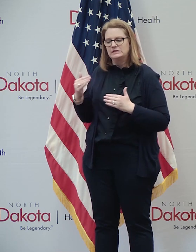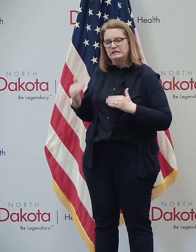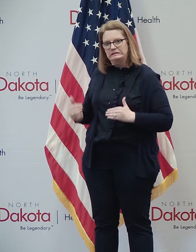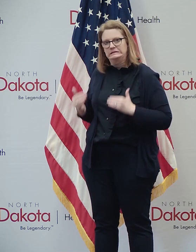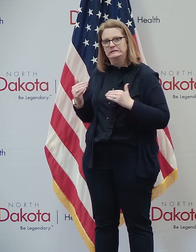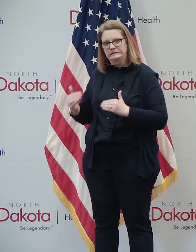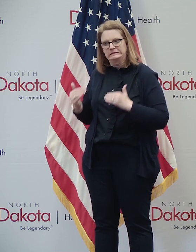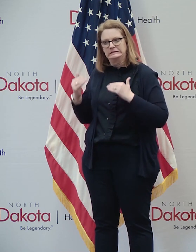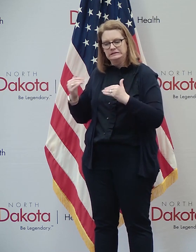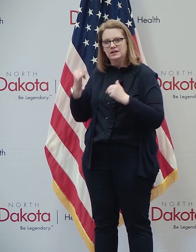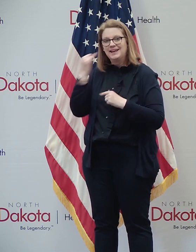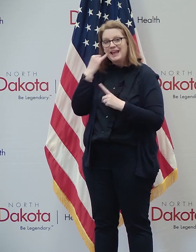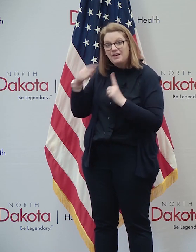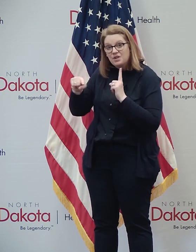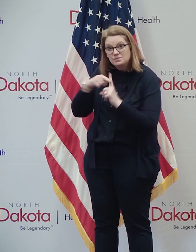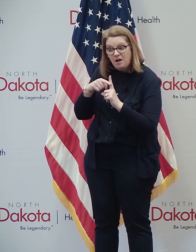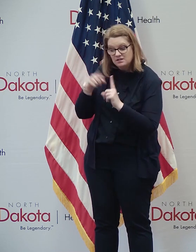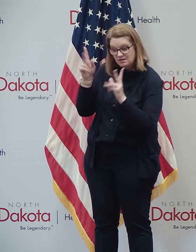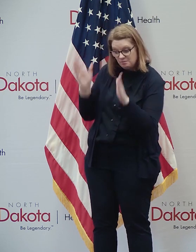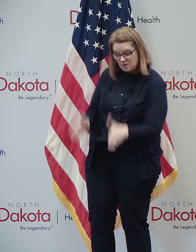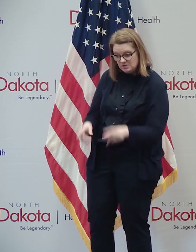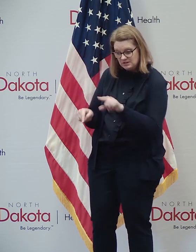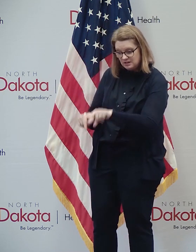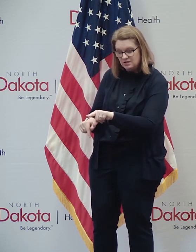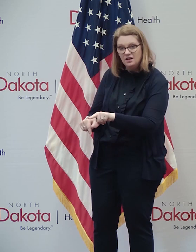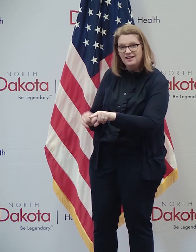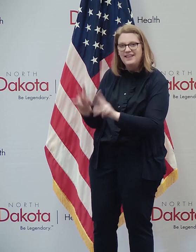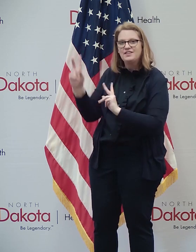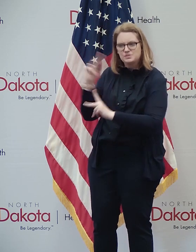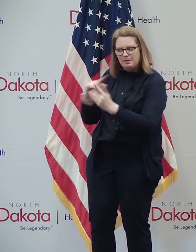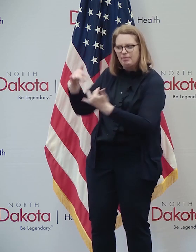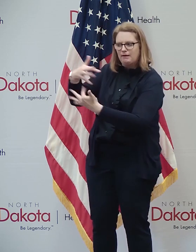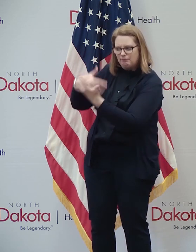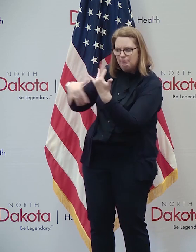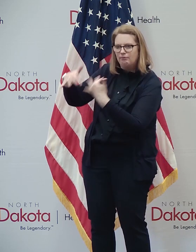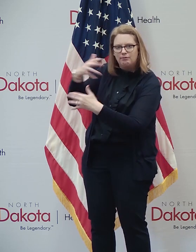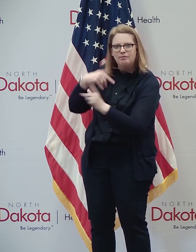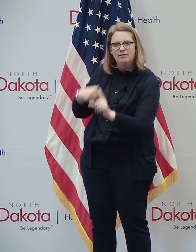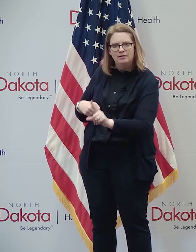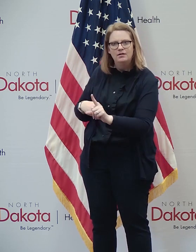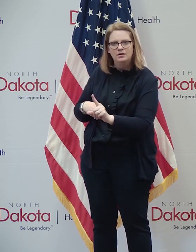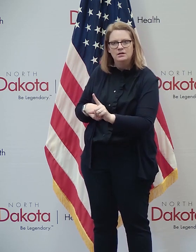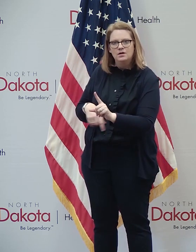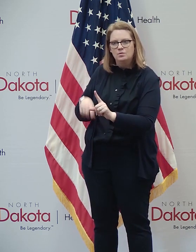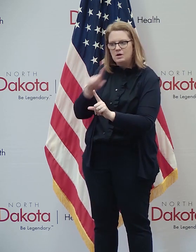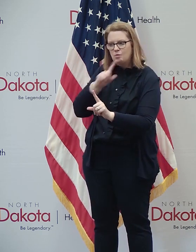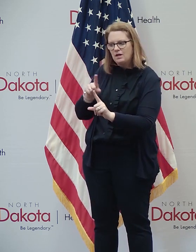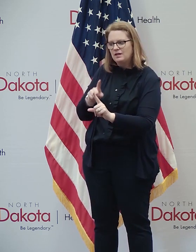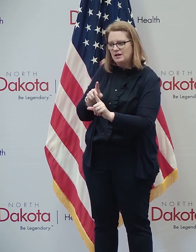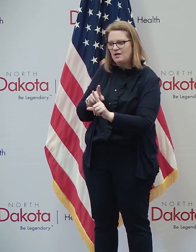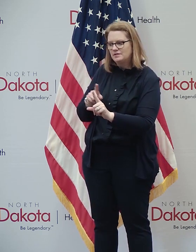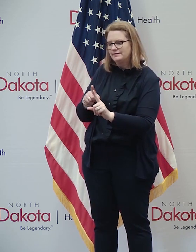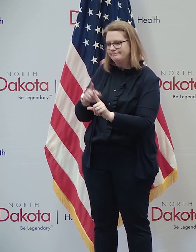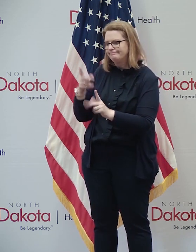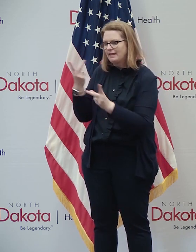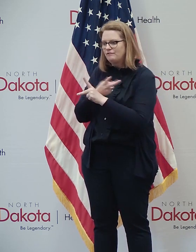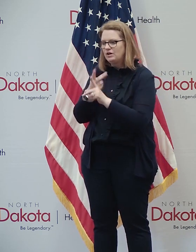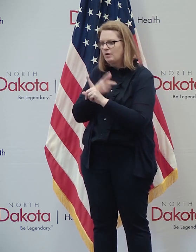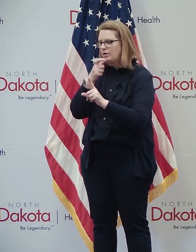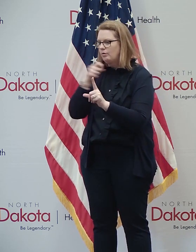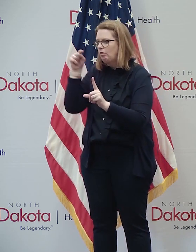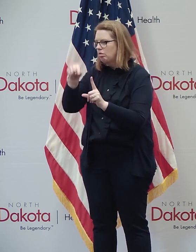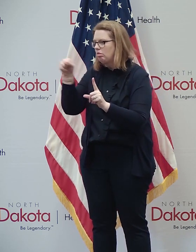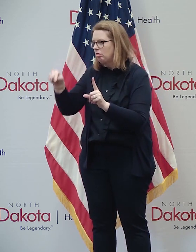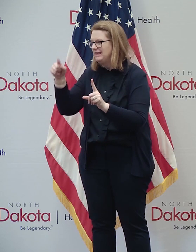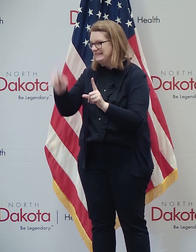Cass County right now, then I told the team, I said, then half the testing should be going on in Cass County this week. Of what our capacity is. I